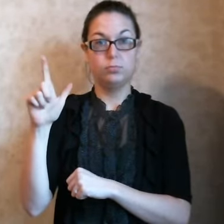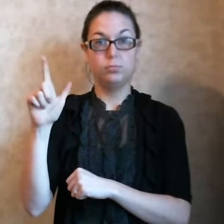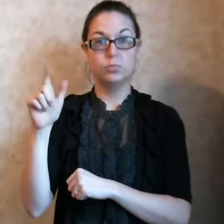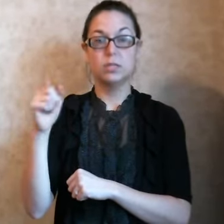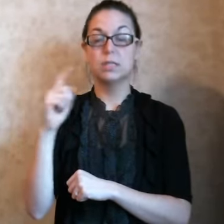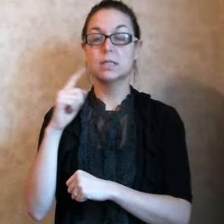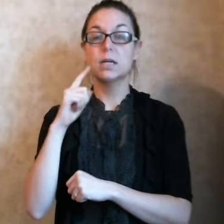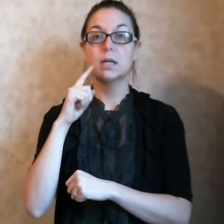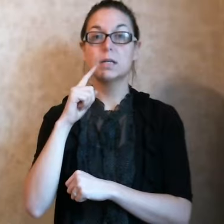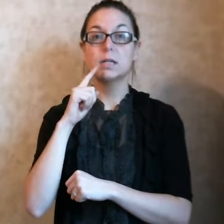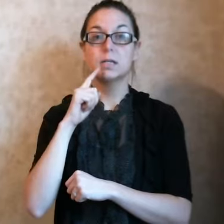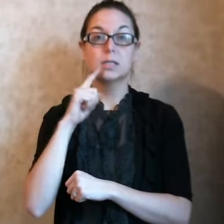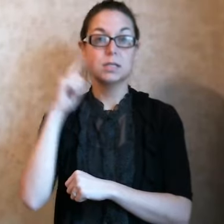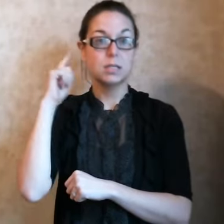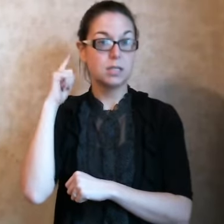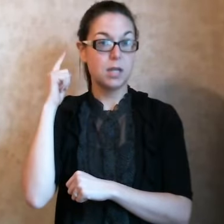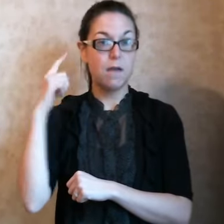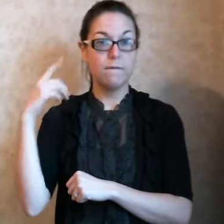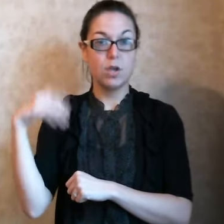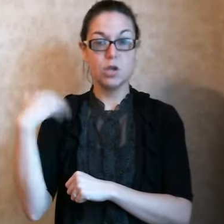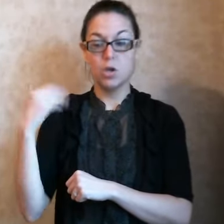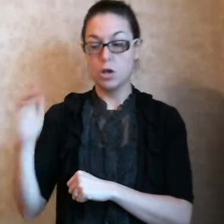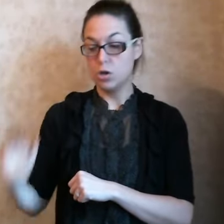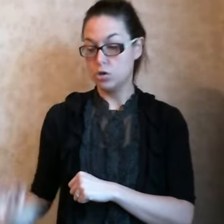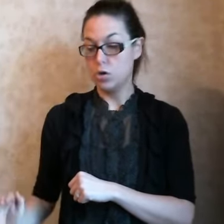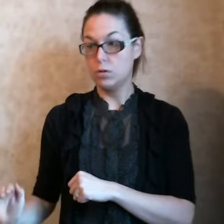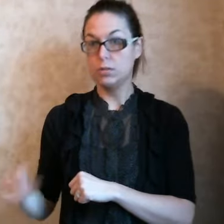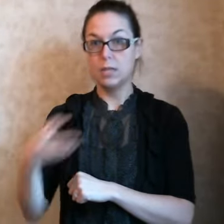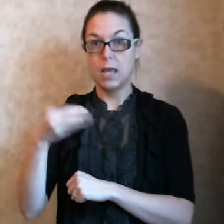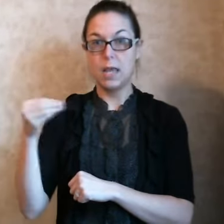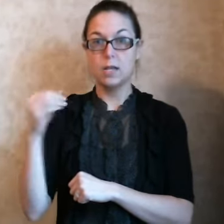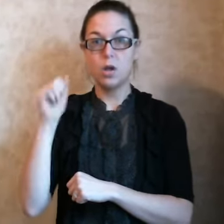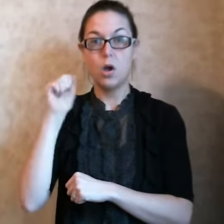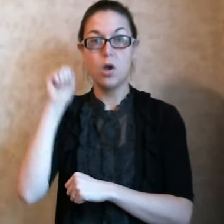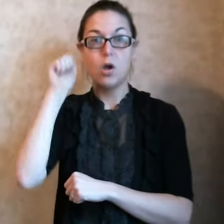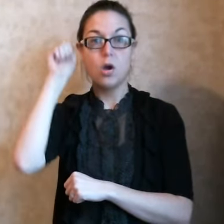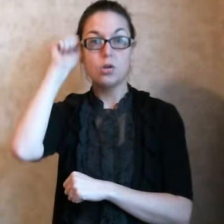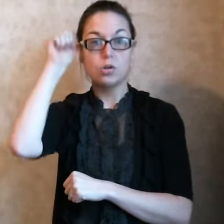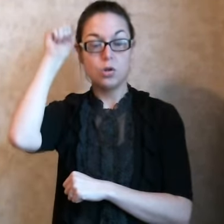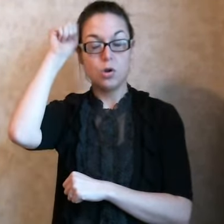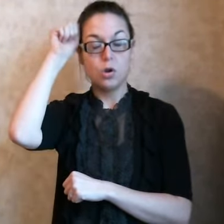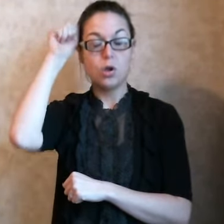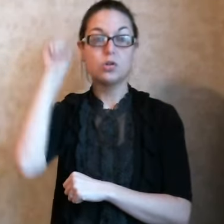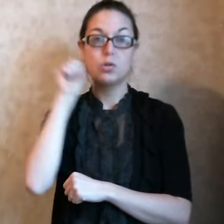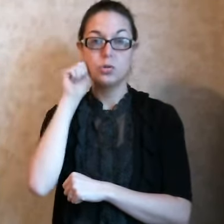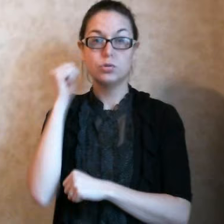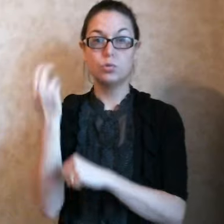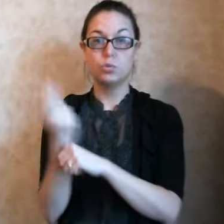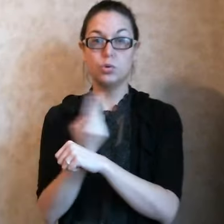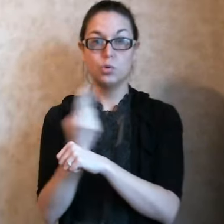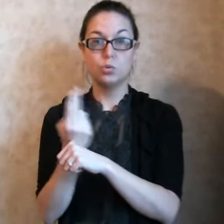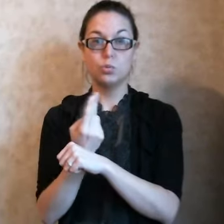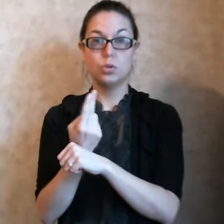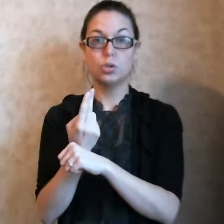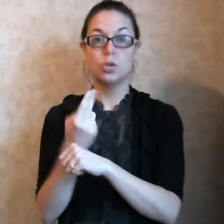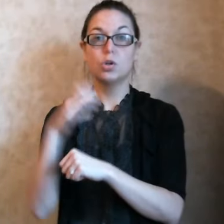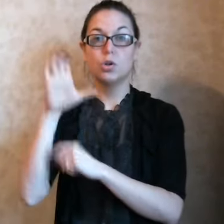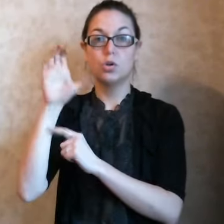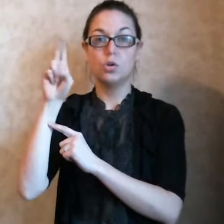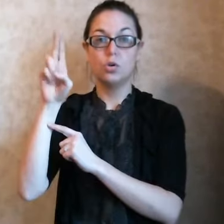young adults and adults who use cued speech. And I think that was my favorite part, because you got to